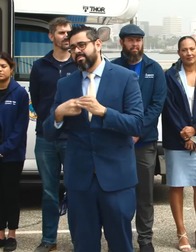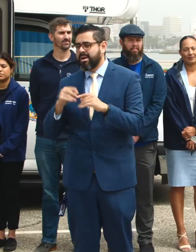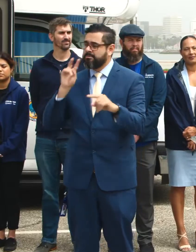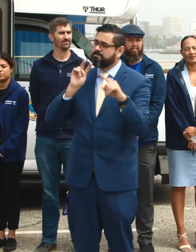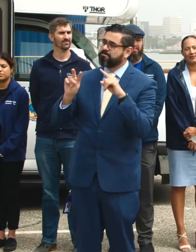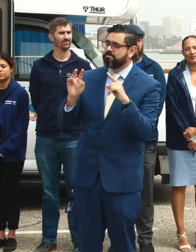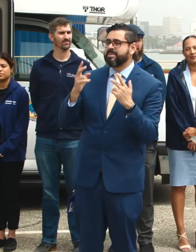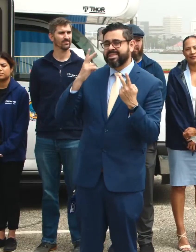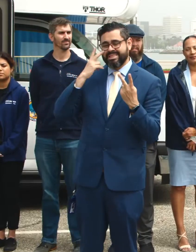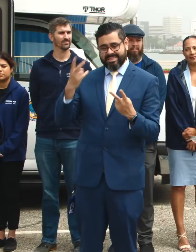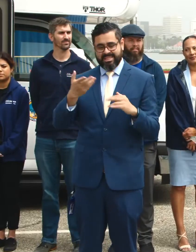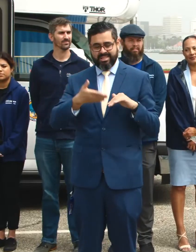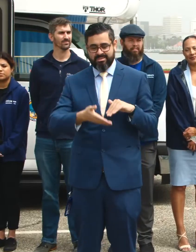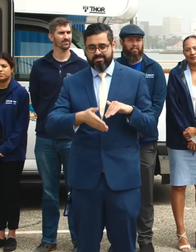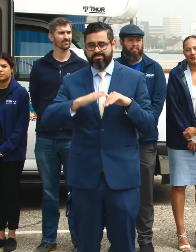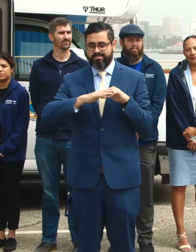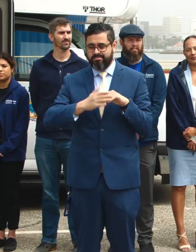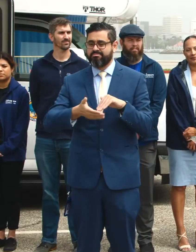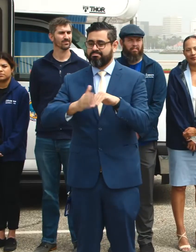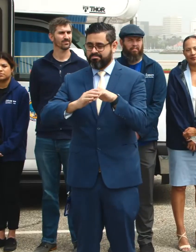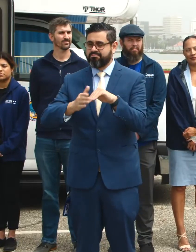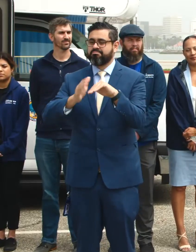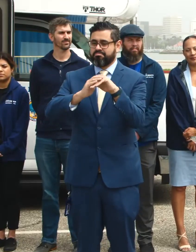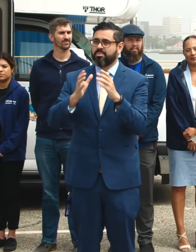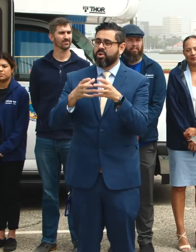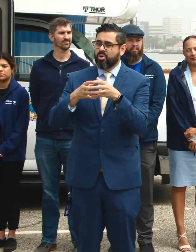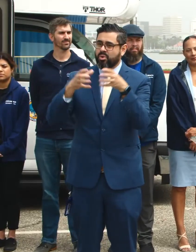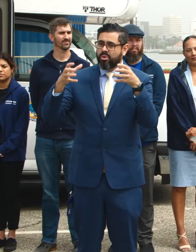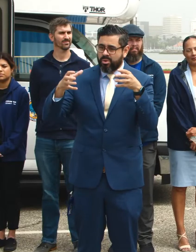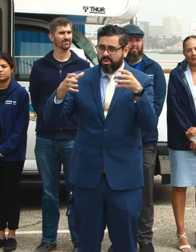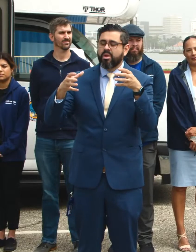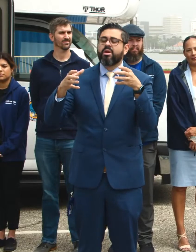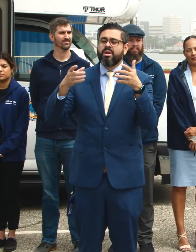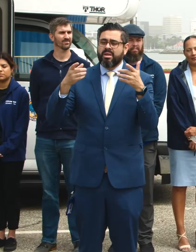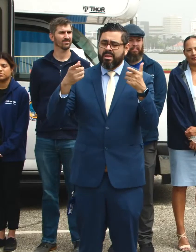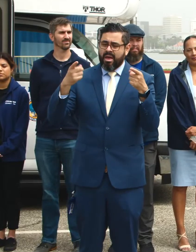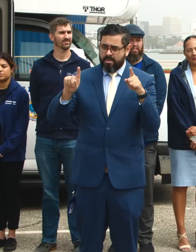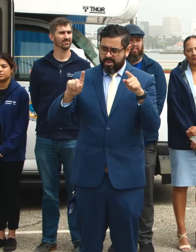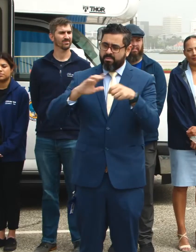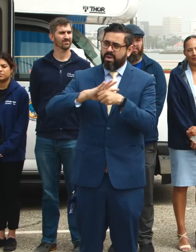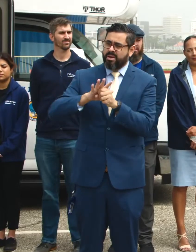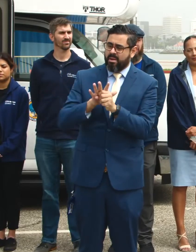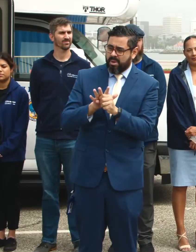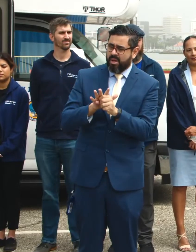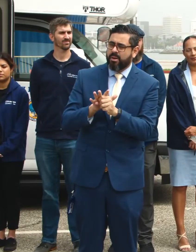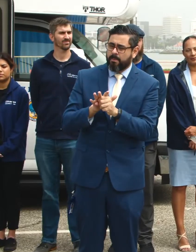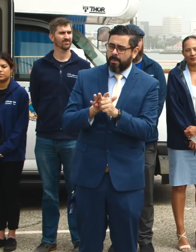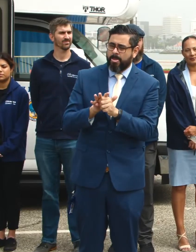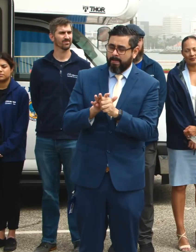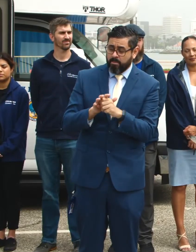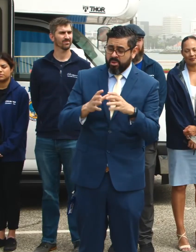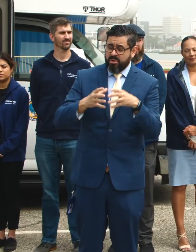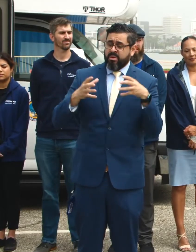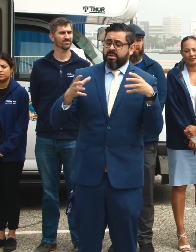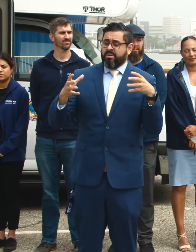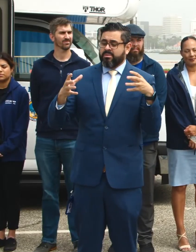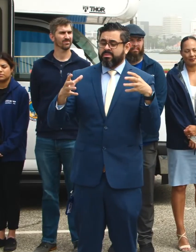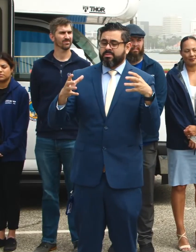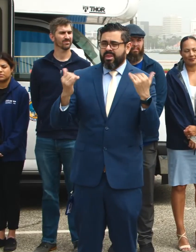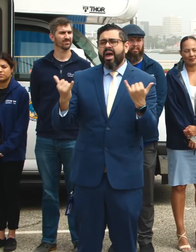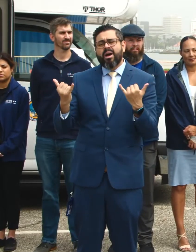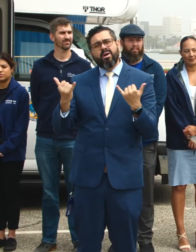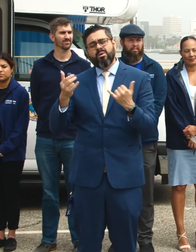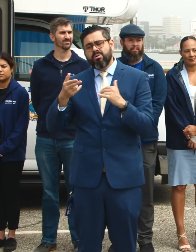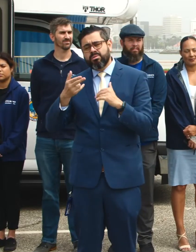going, those significant growth spikes that we saw during the pandemic. It shows that part of time is over, and now we work